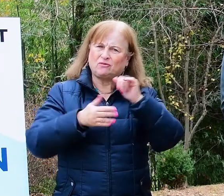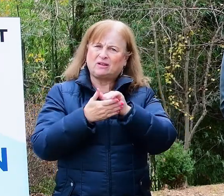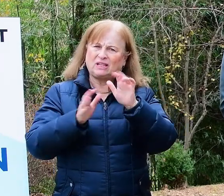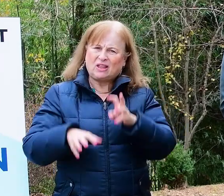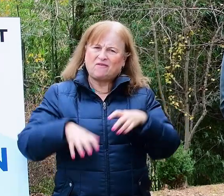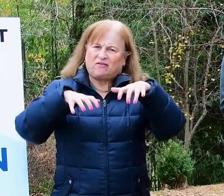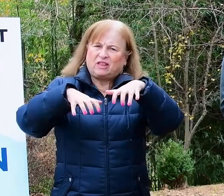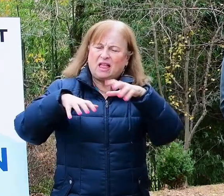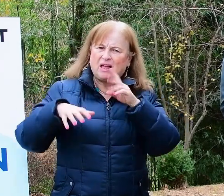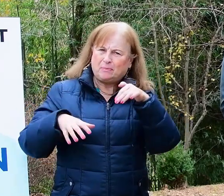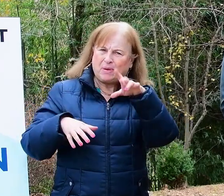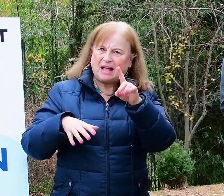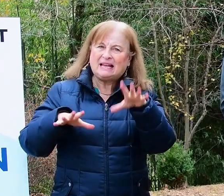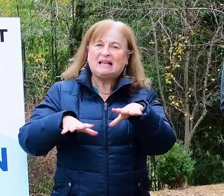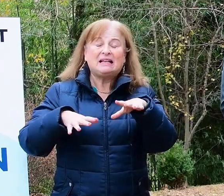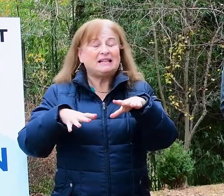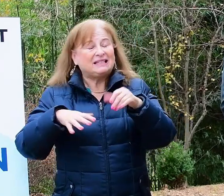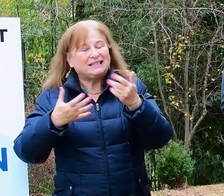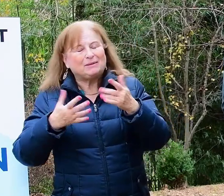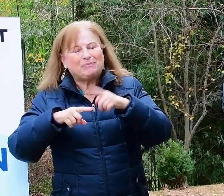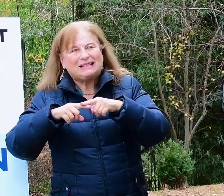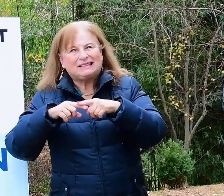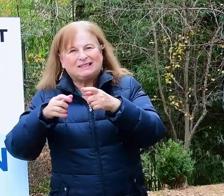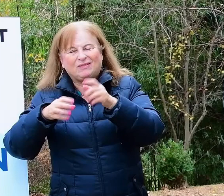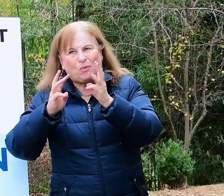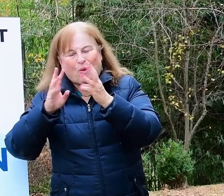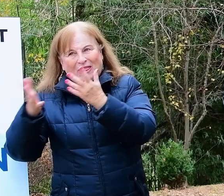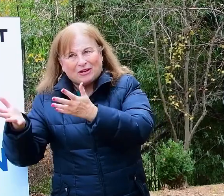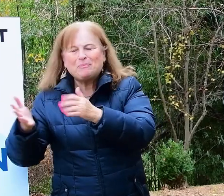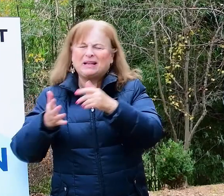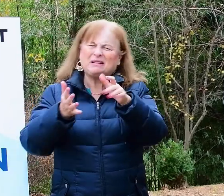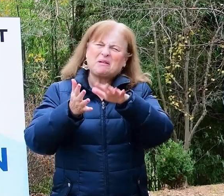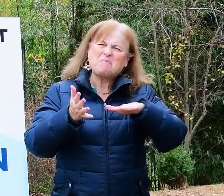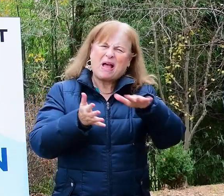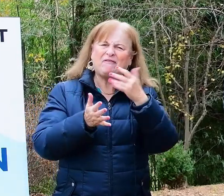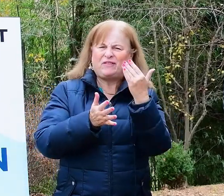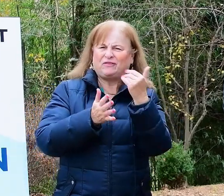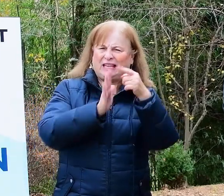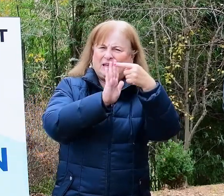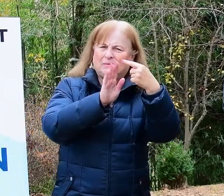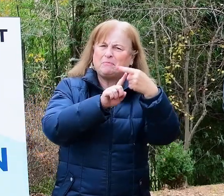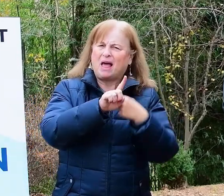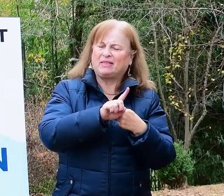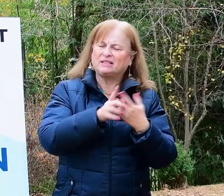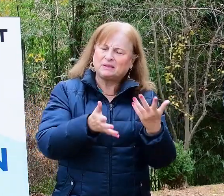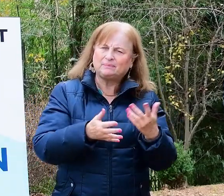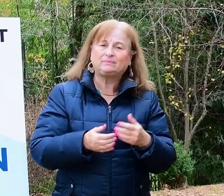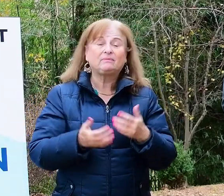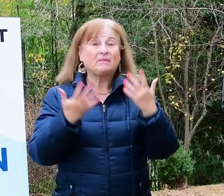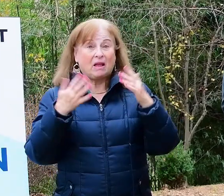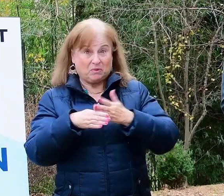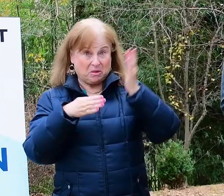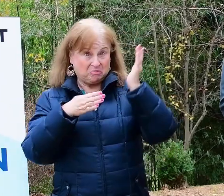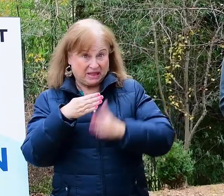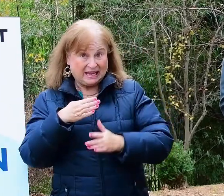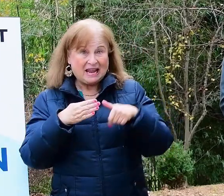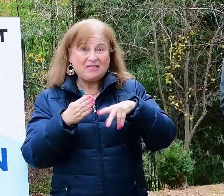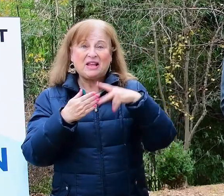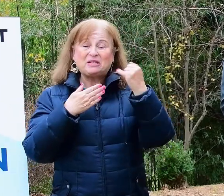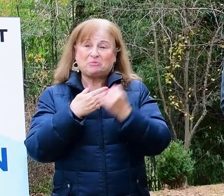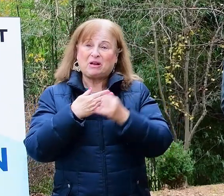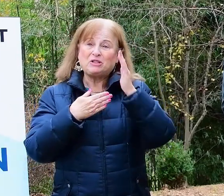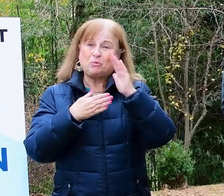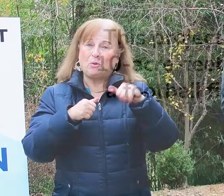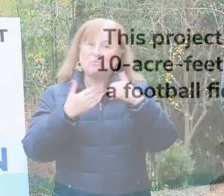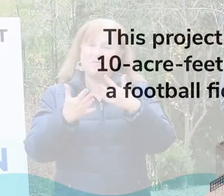Pond taking, weather dependent, approximately 15 months. Once complete, this project